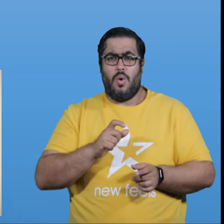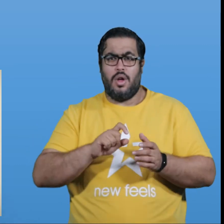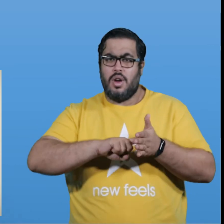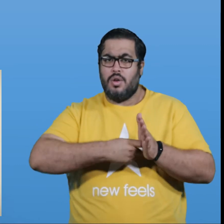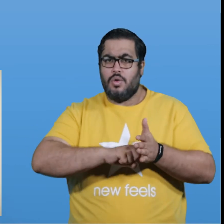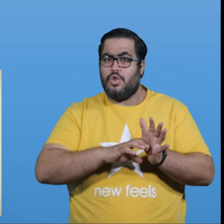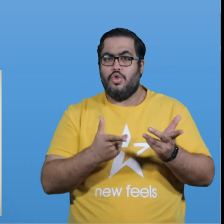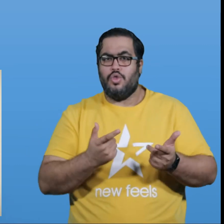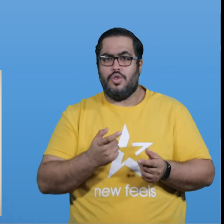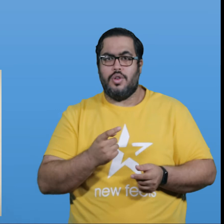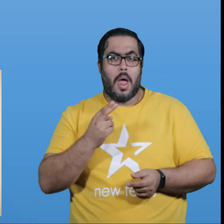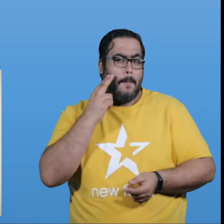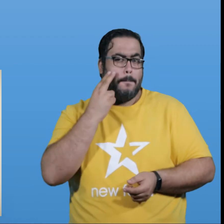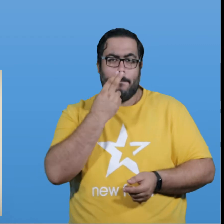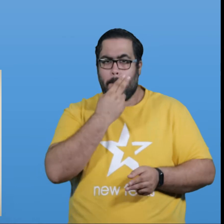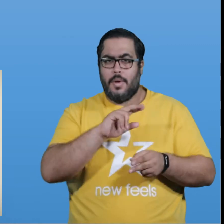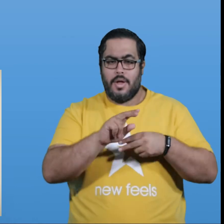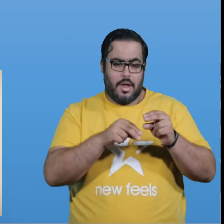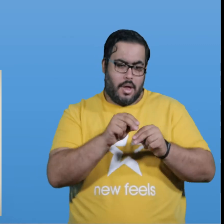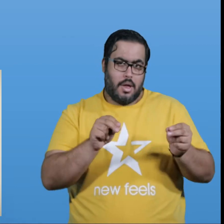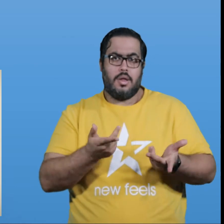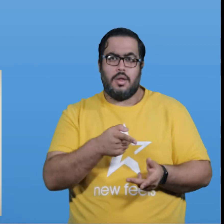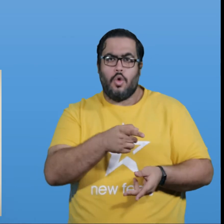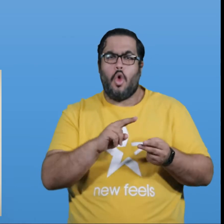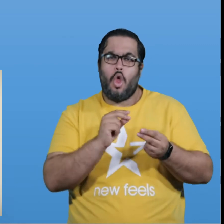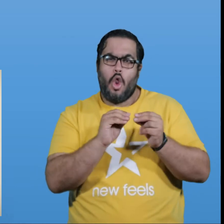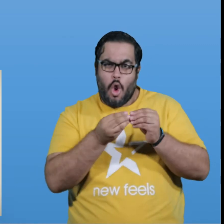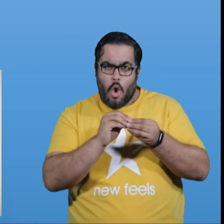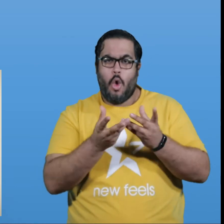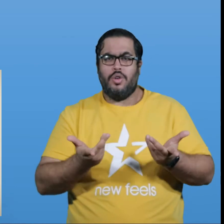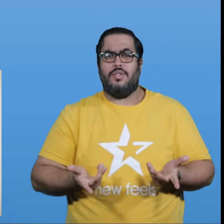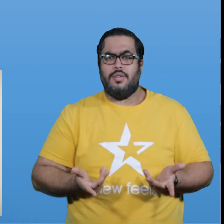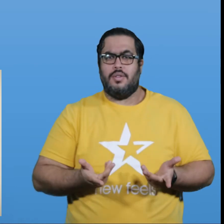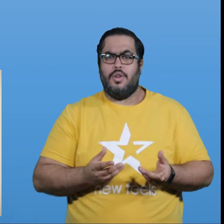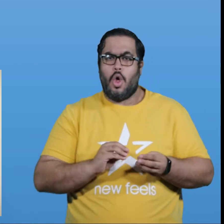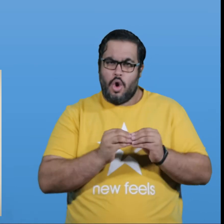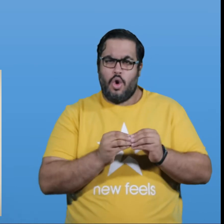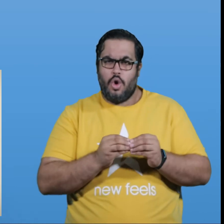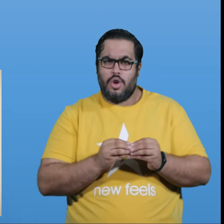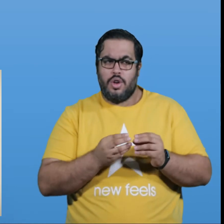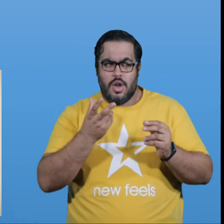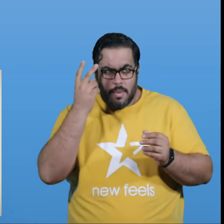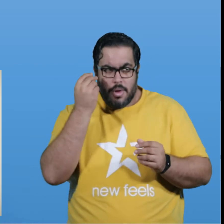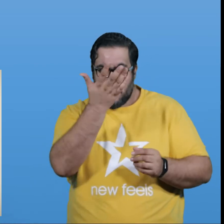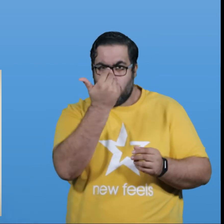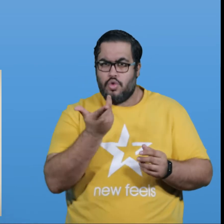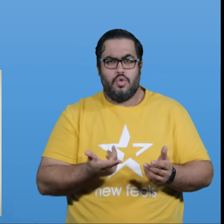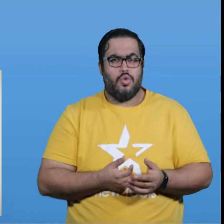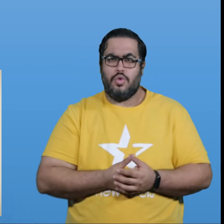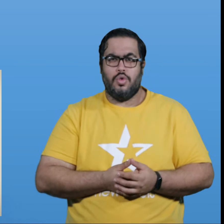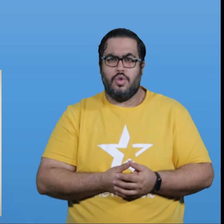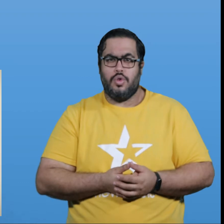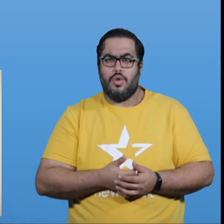this keyword, what do you think the answer is? Is it consistently, embellish,